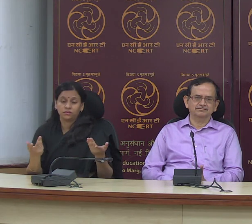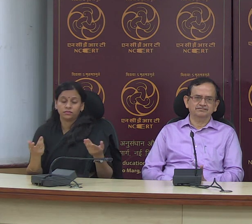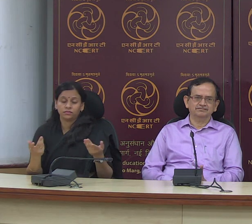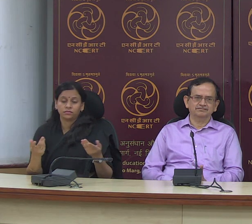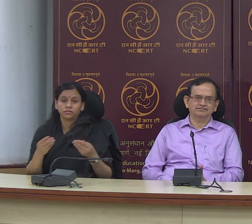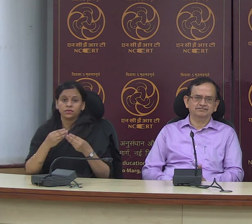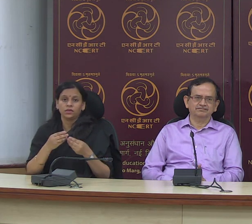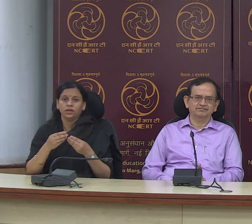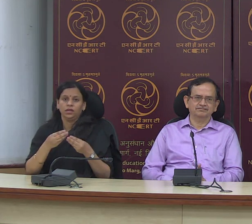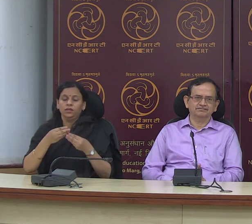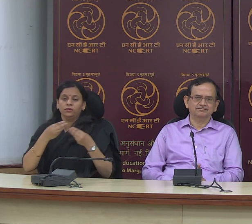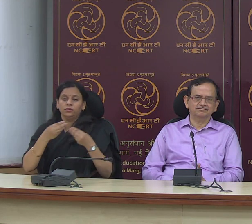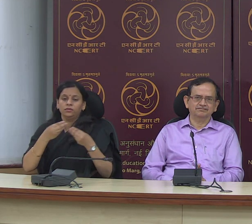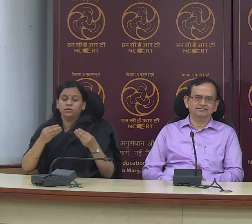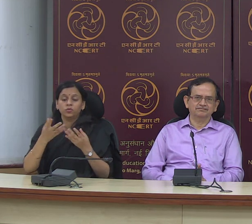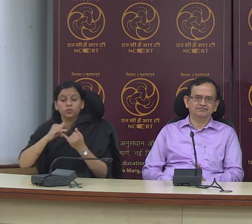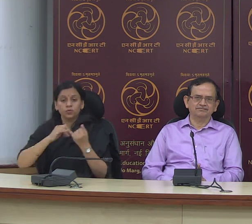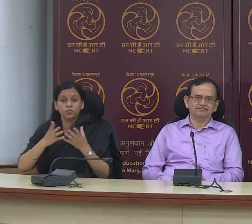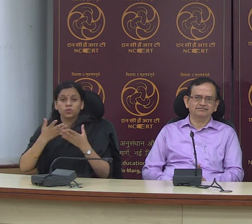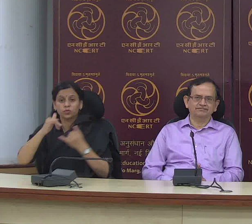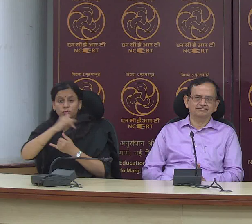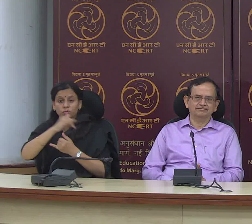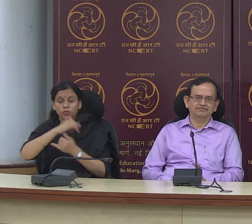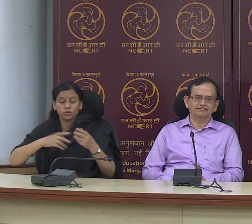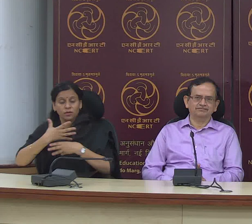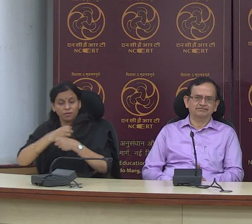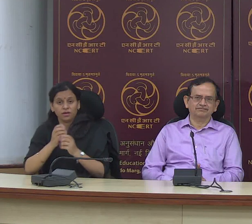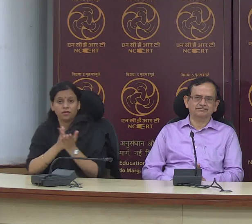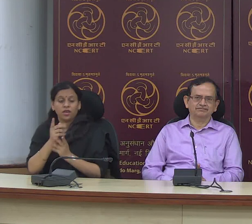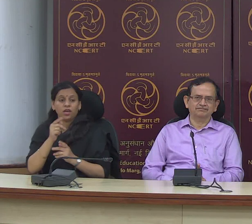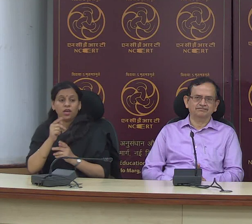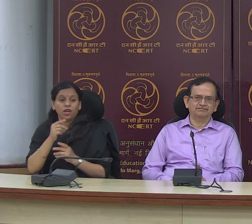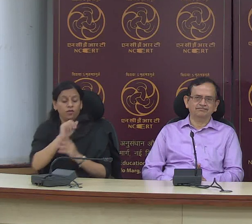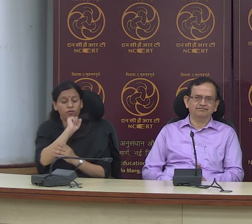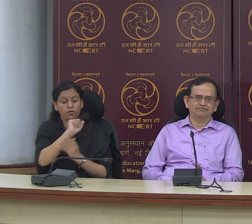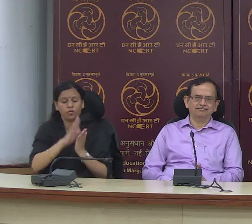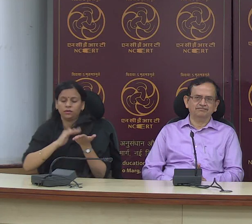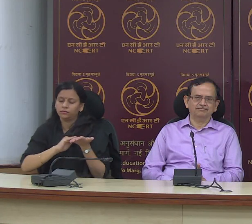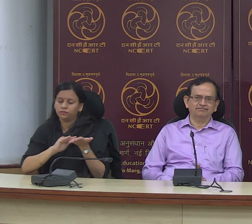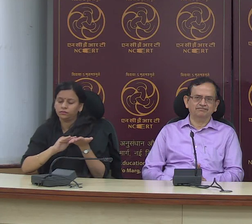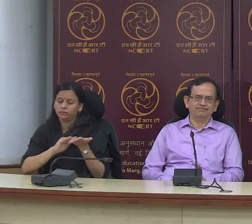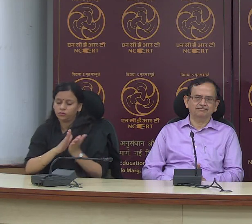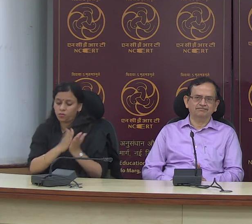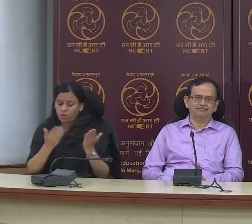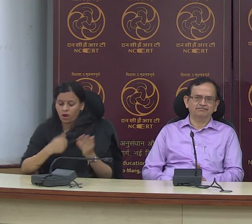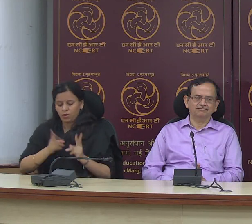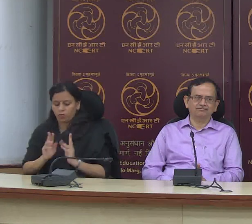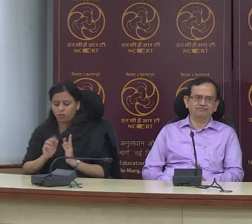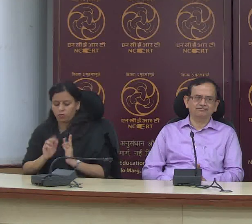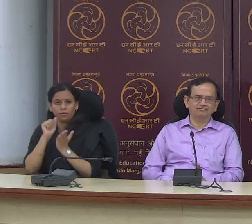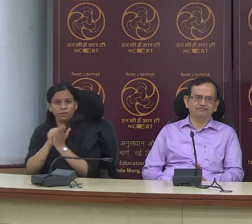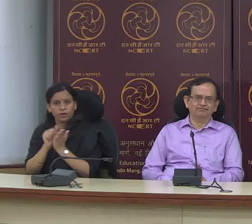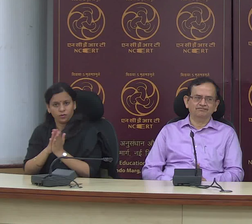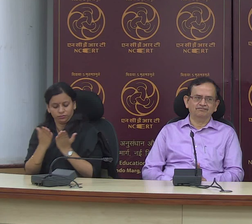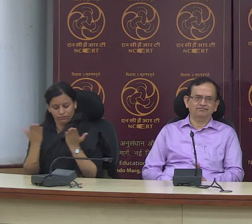resource for social inclusion also. Because if Rahul, you open your Braille textbook and I open my normal printed